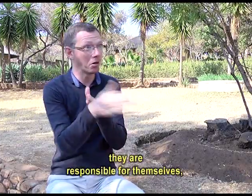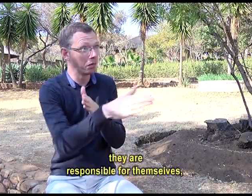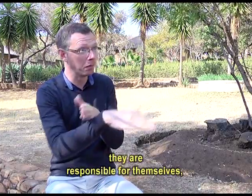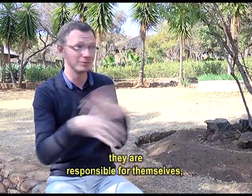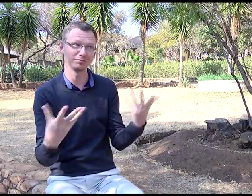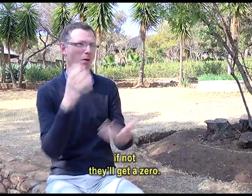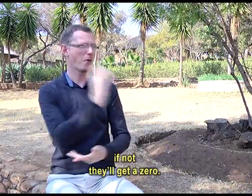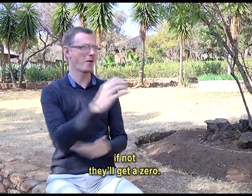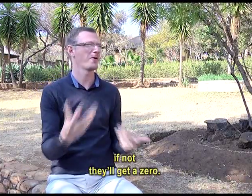a 0.